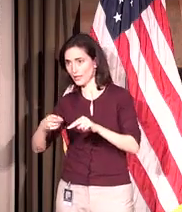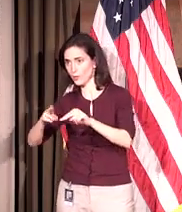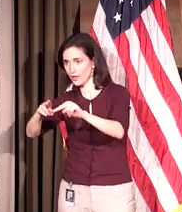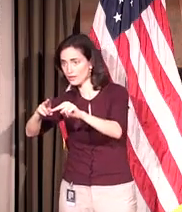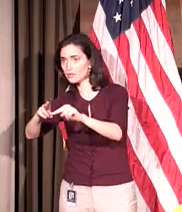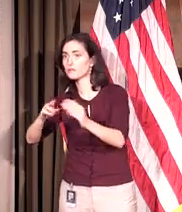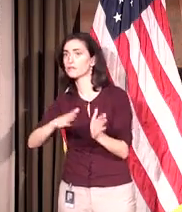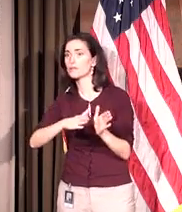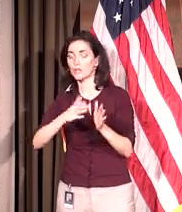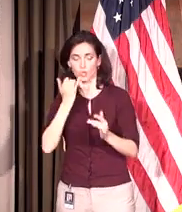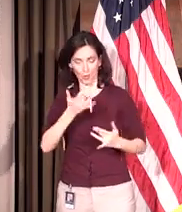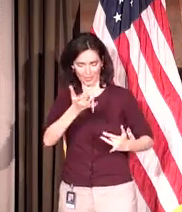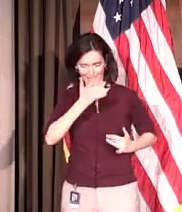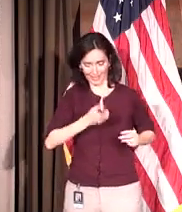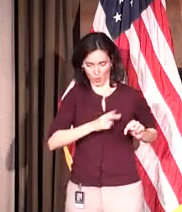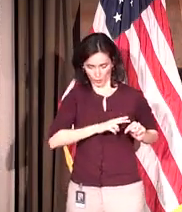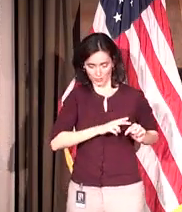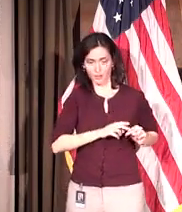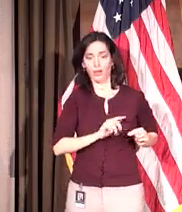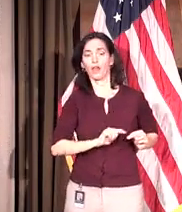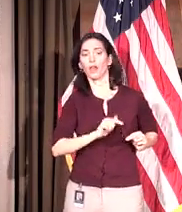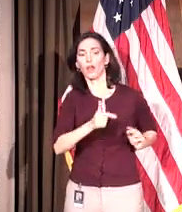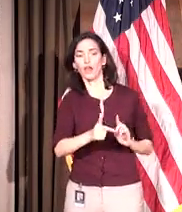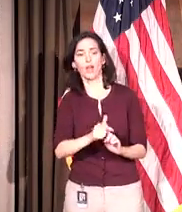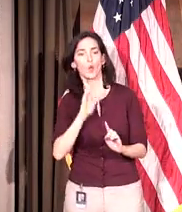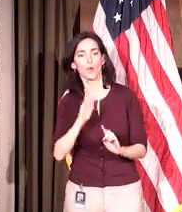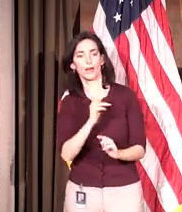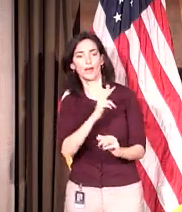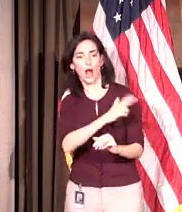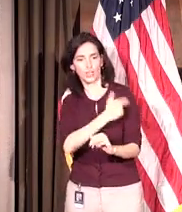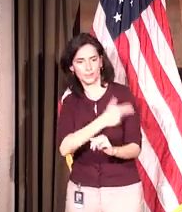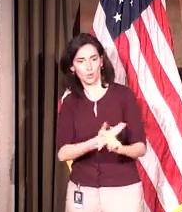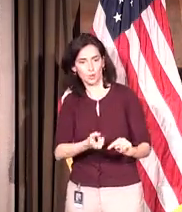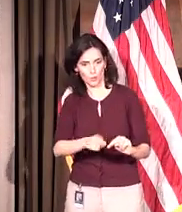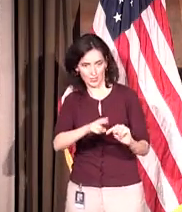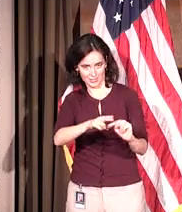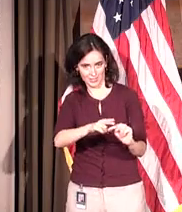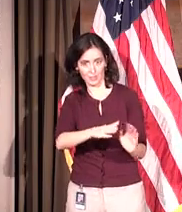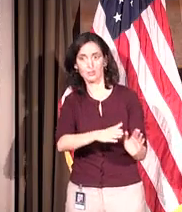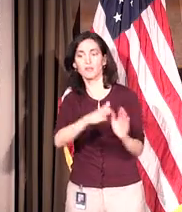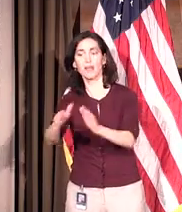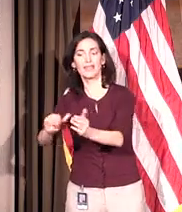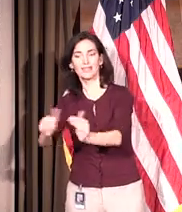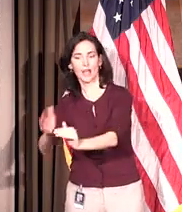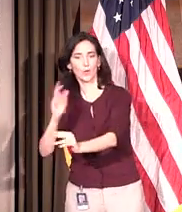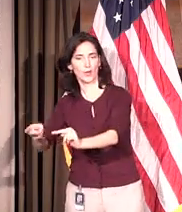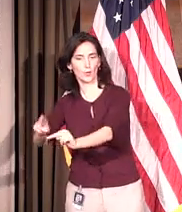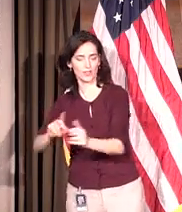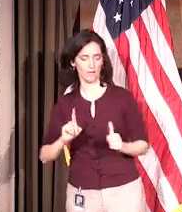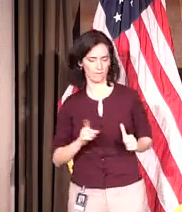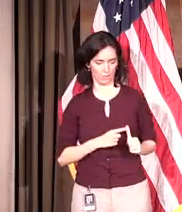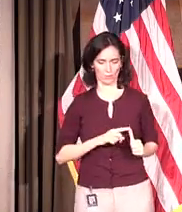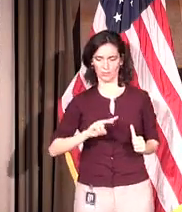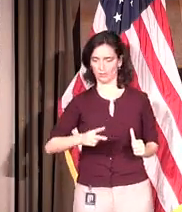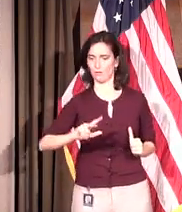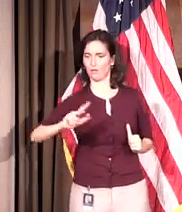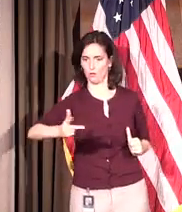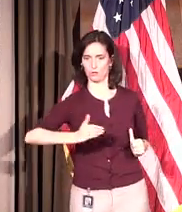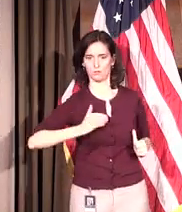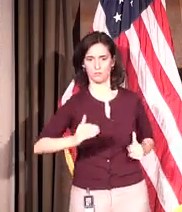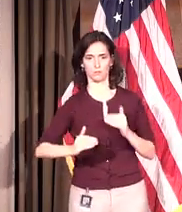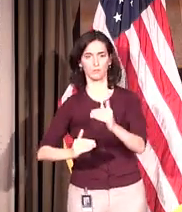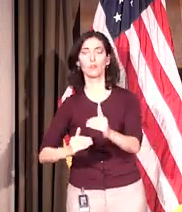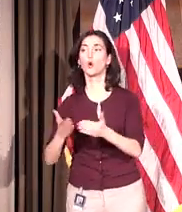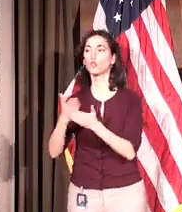and deaths. And it's increased positivity, especially in certain regions of the state that we'll talk